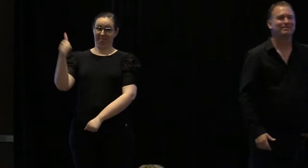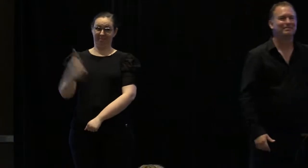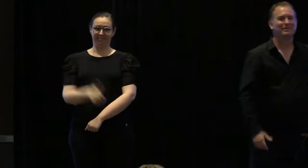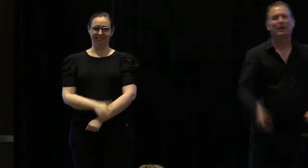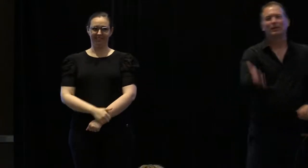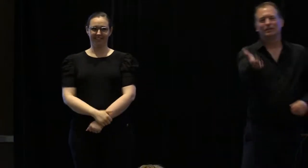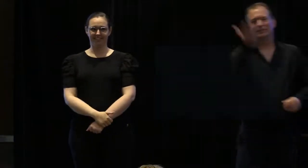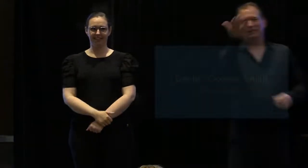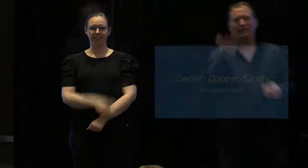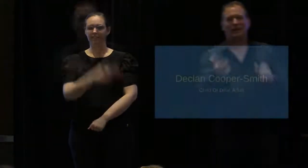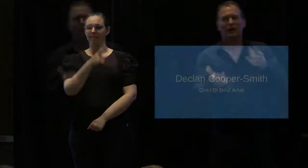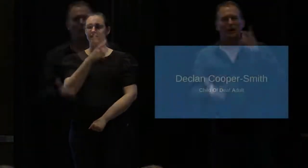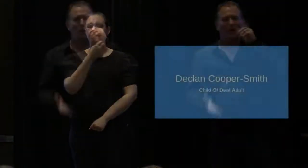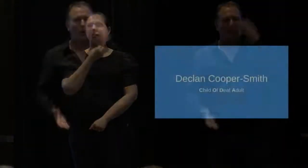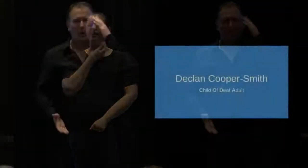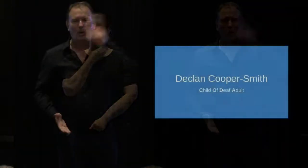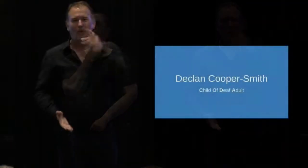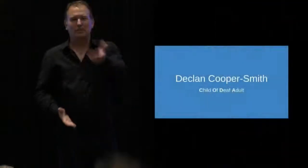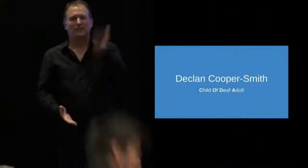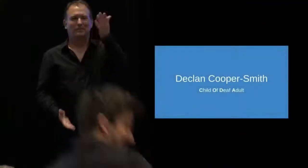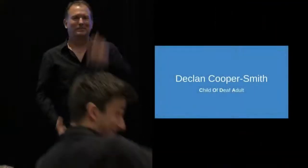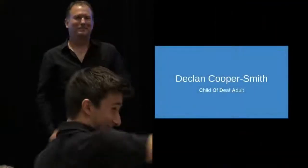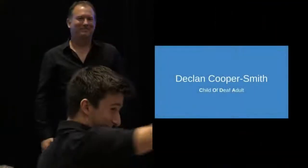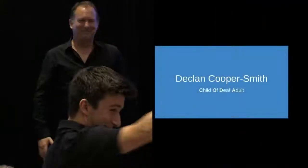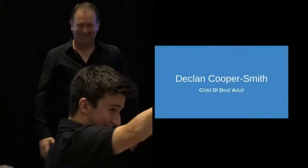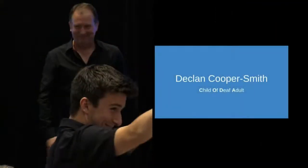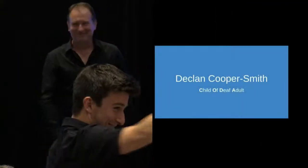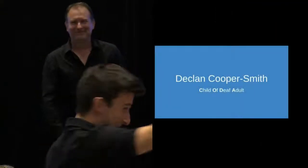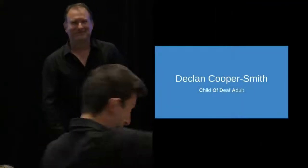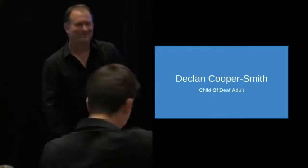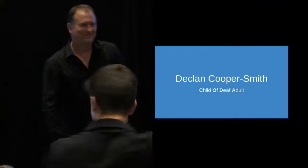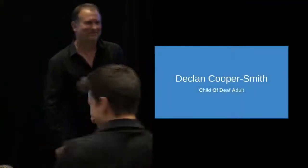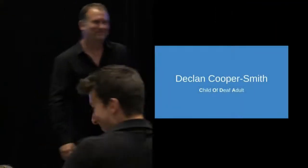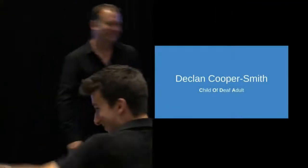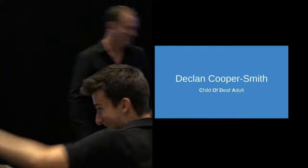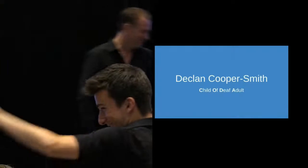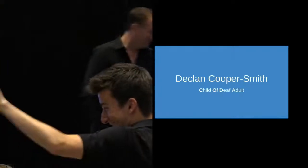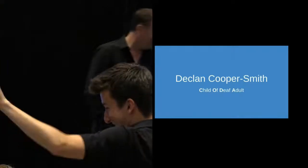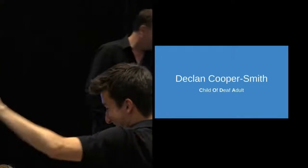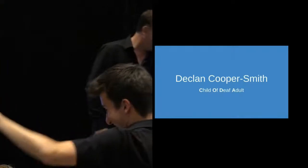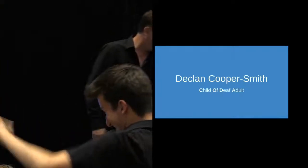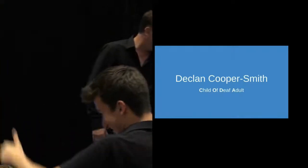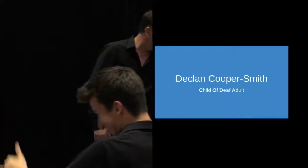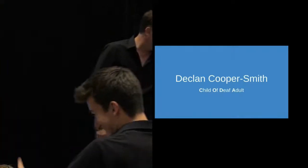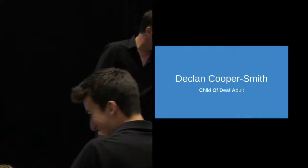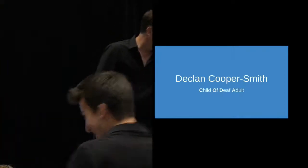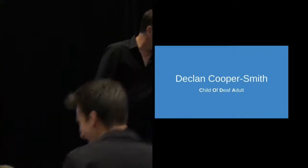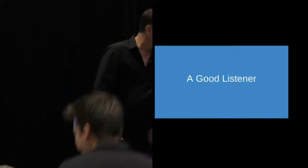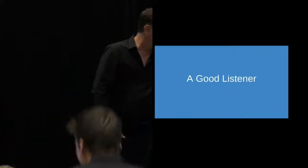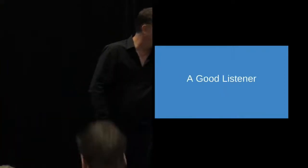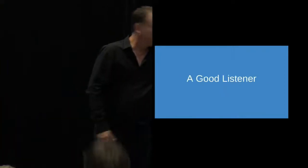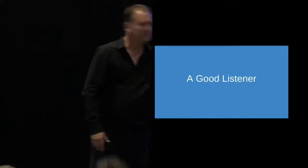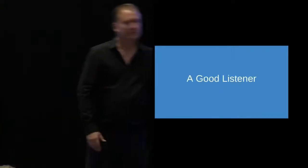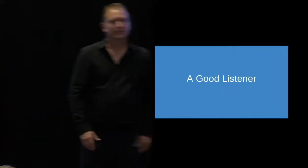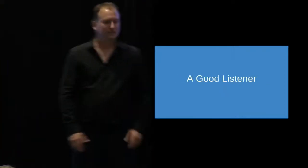He's giving me the thumbs up from the back there. Oh, people don't know who you are, Declan. Stand up.